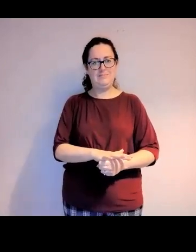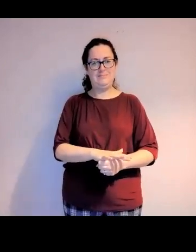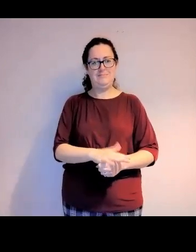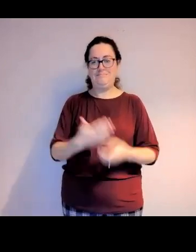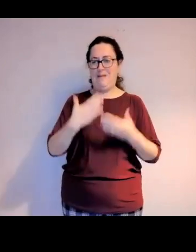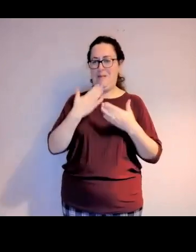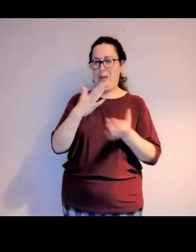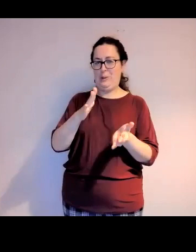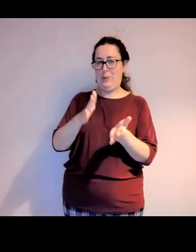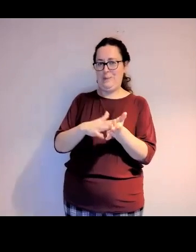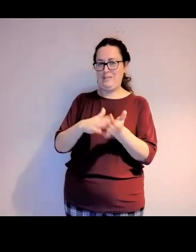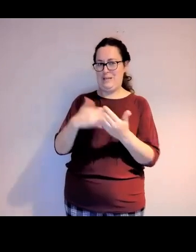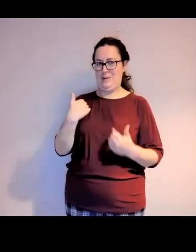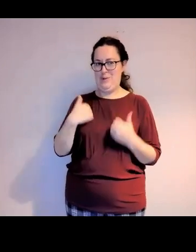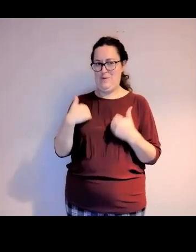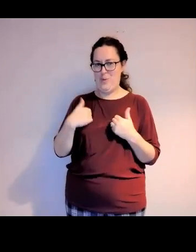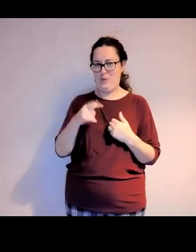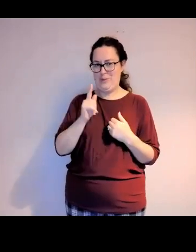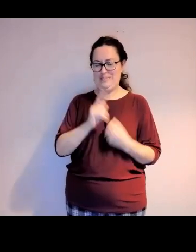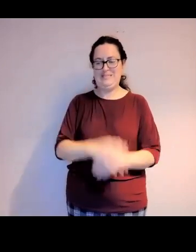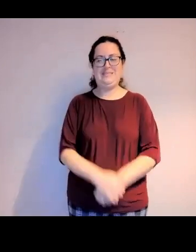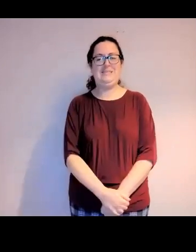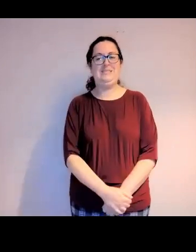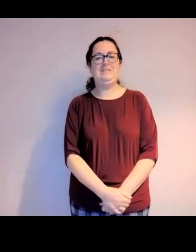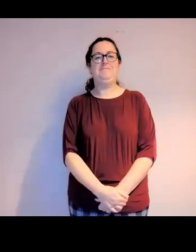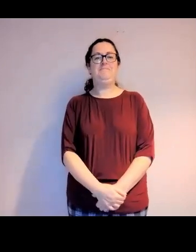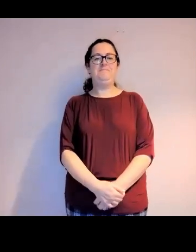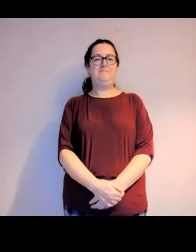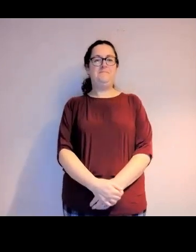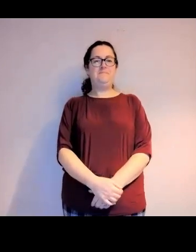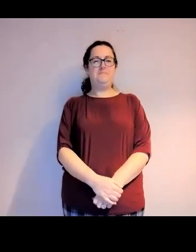Missy. I look forward to this one.